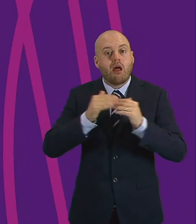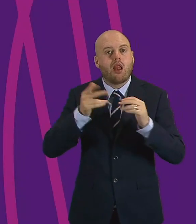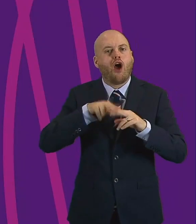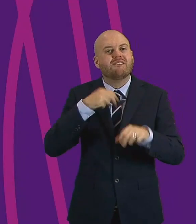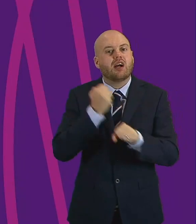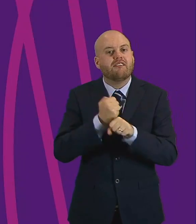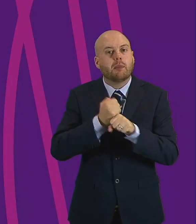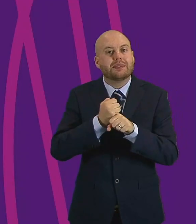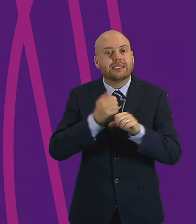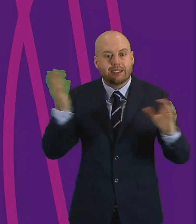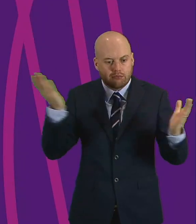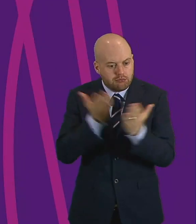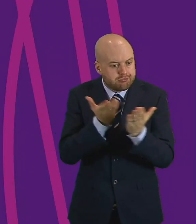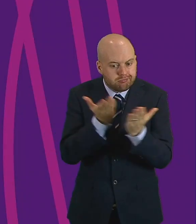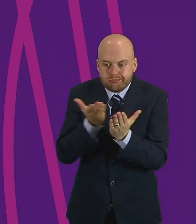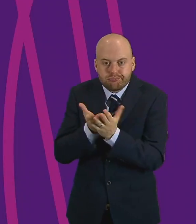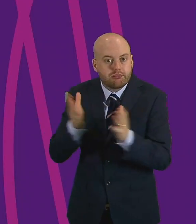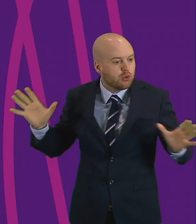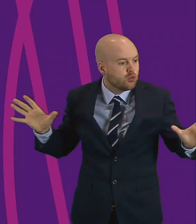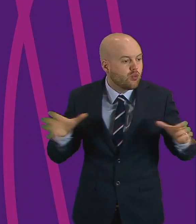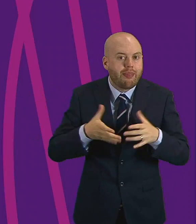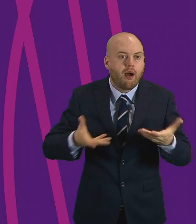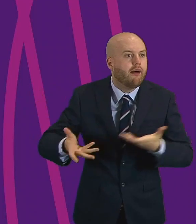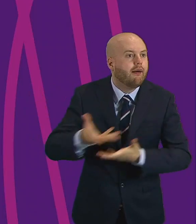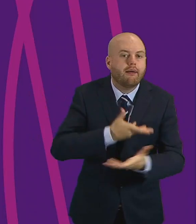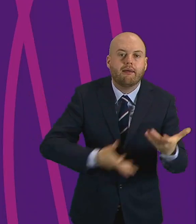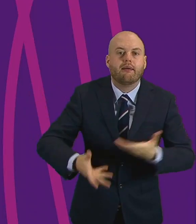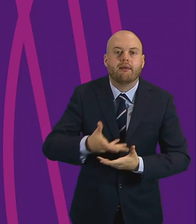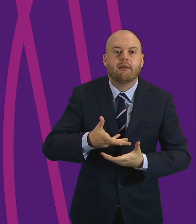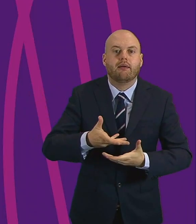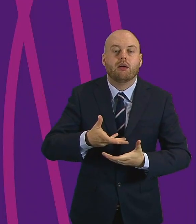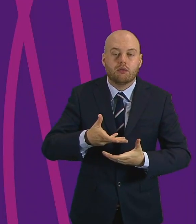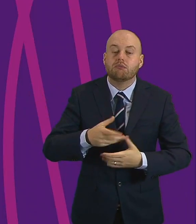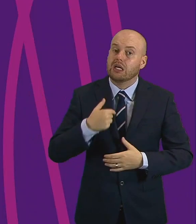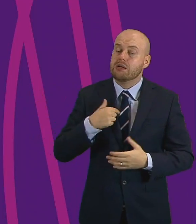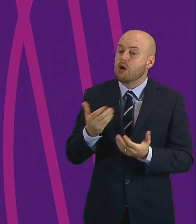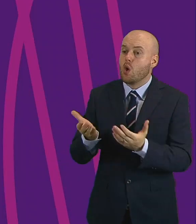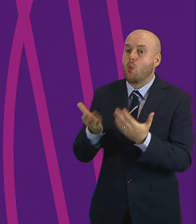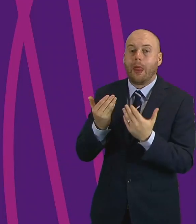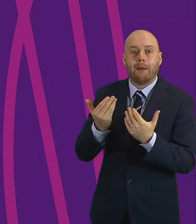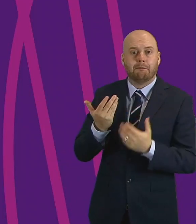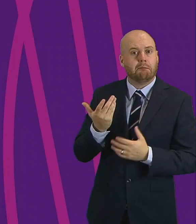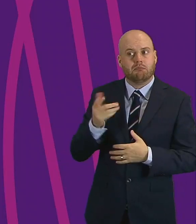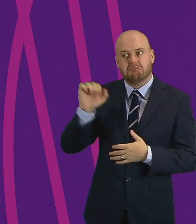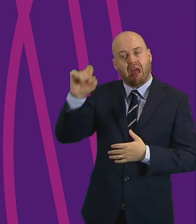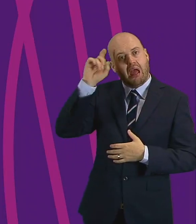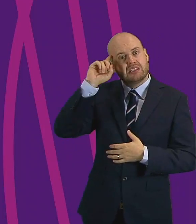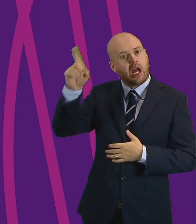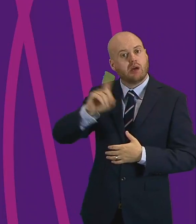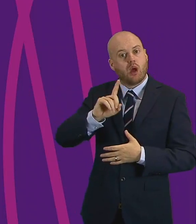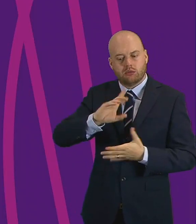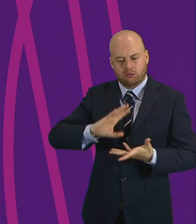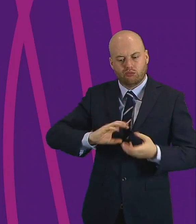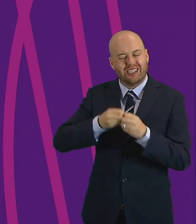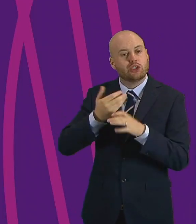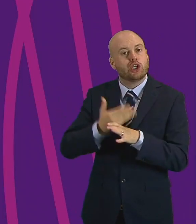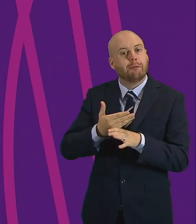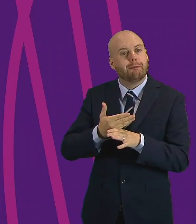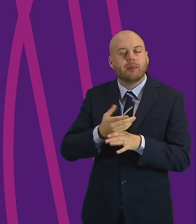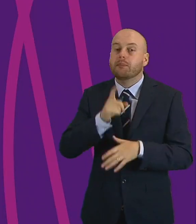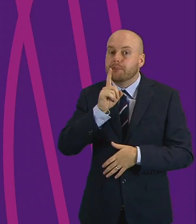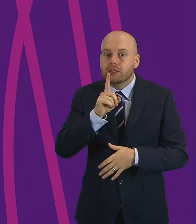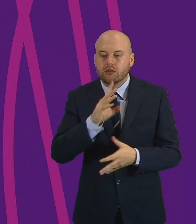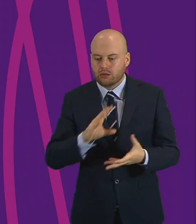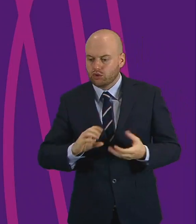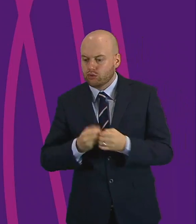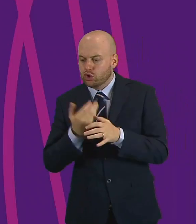the announcement from the Cabinet Secretary about developing jobs. But the reprofiled capital, as I understand it, for 1